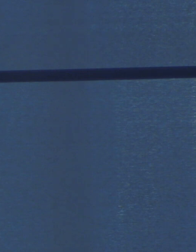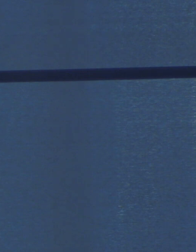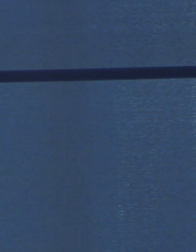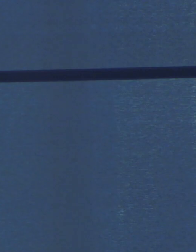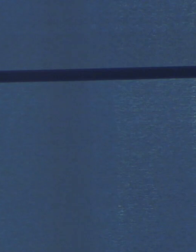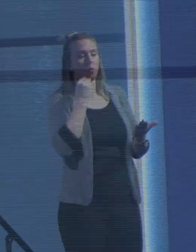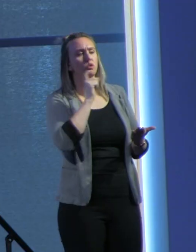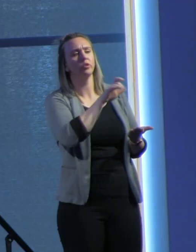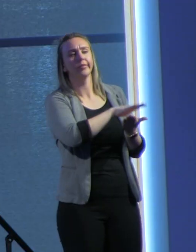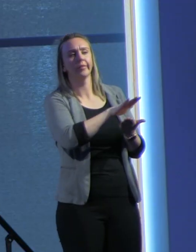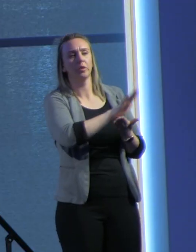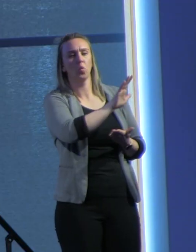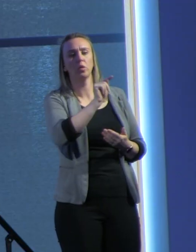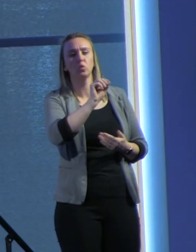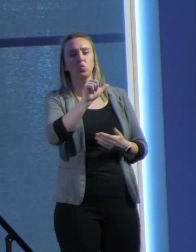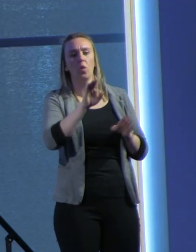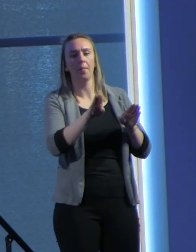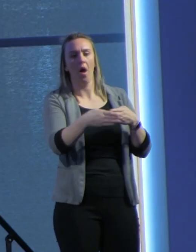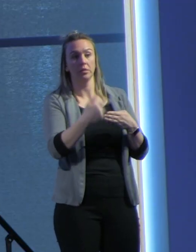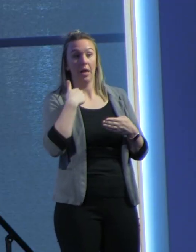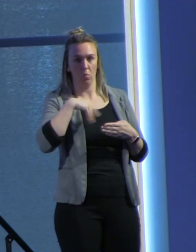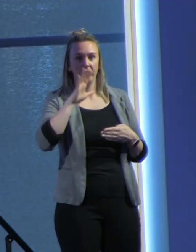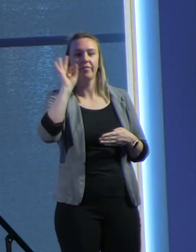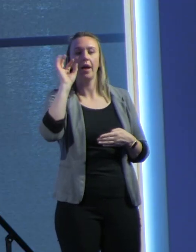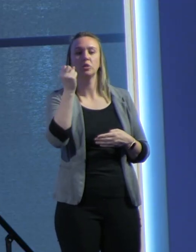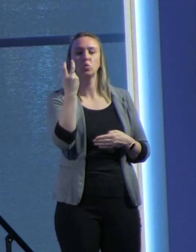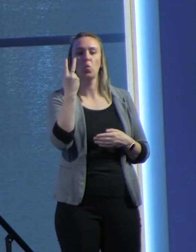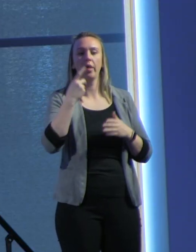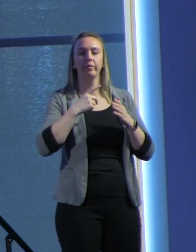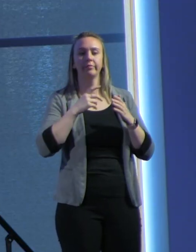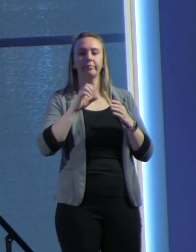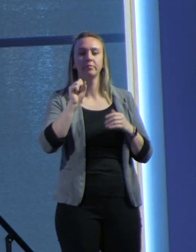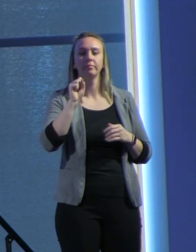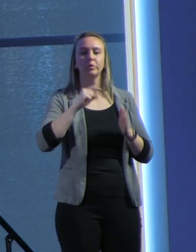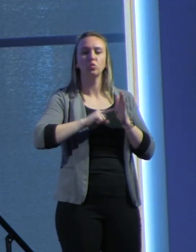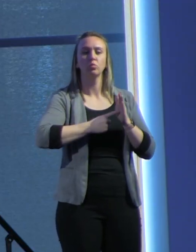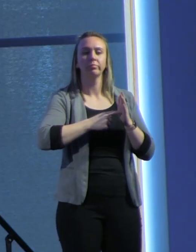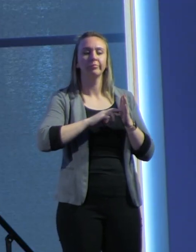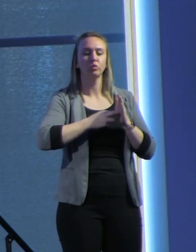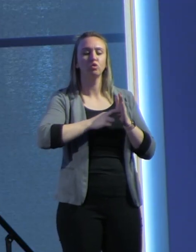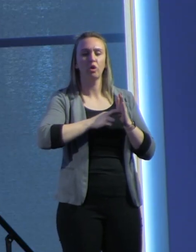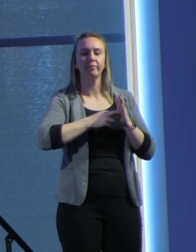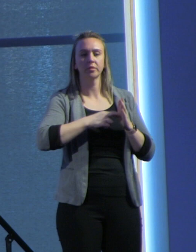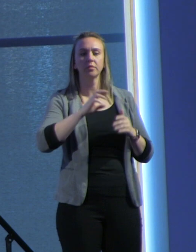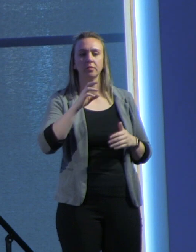toolbox, and I would find 12 screwdrivers. And my toolbox was a